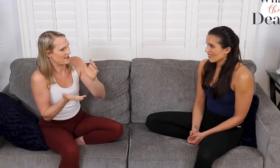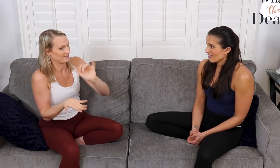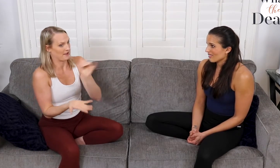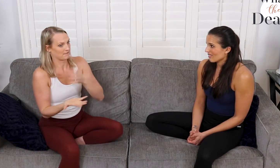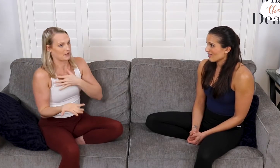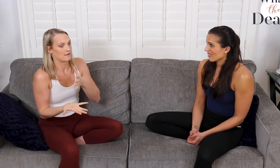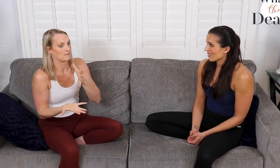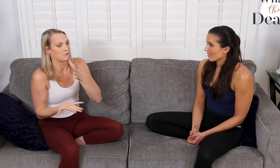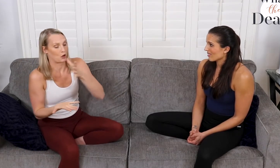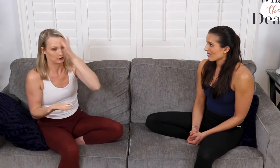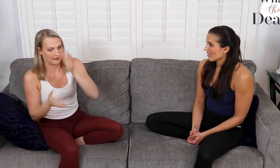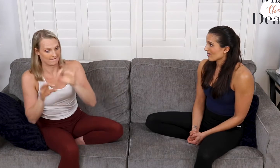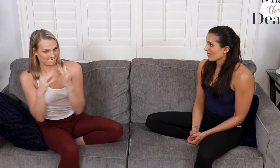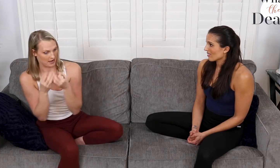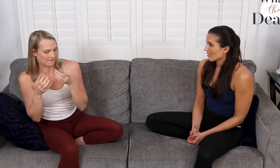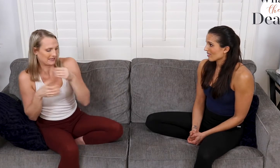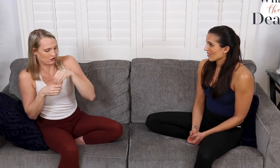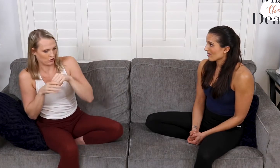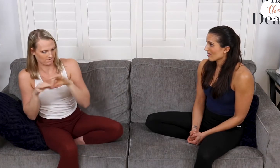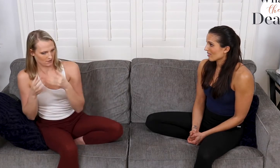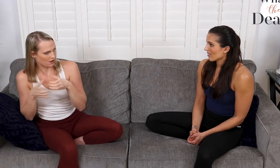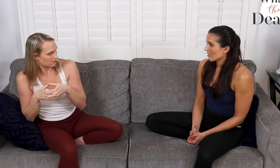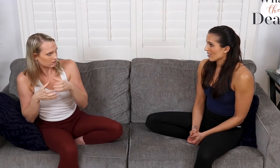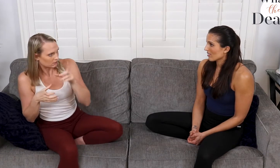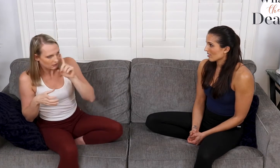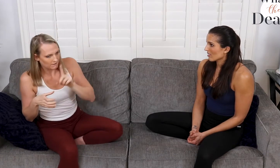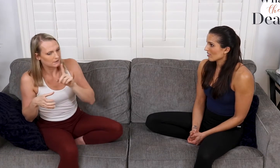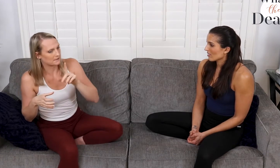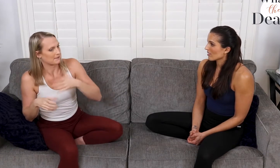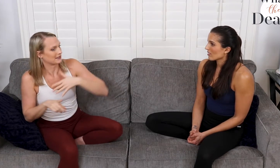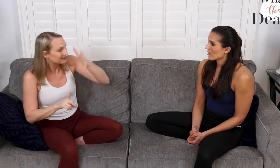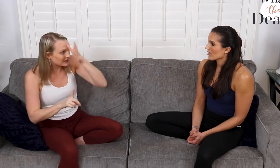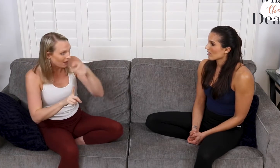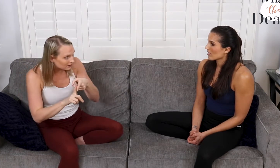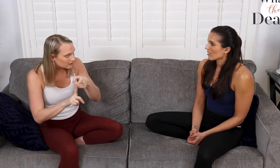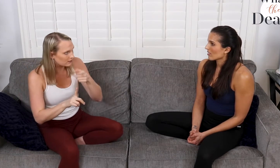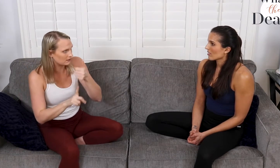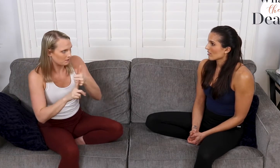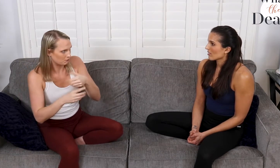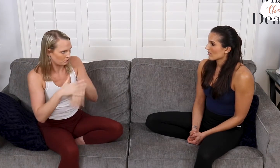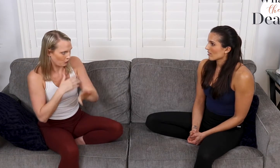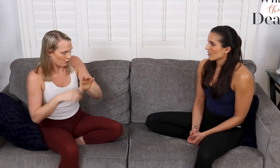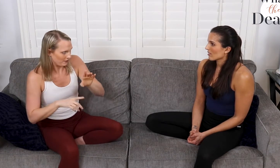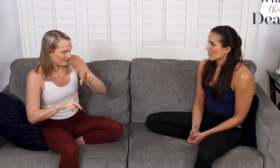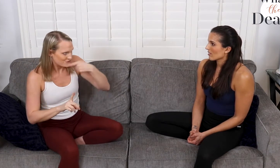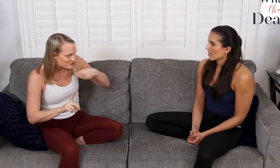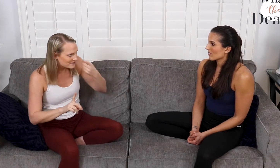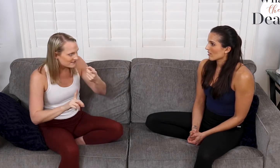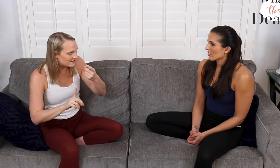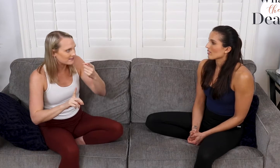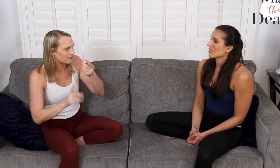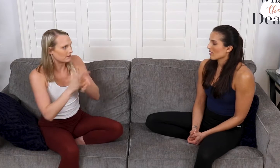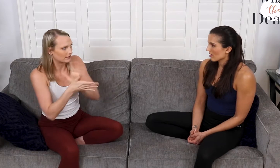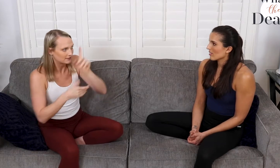our house for the holidays instead of spending the holidays with their own family. And their parents could feel the disappointment. You would rather go